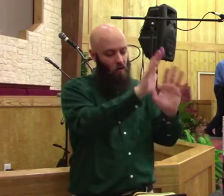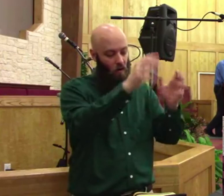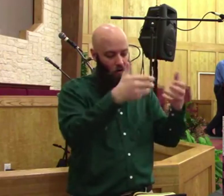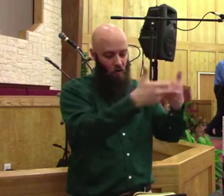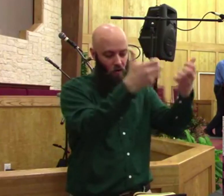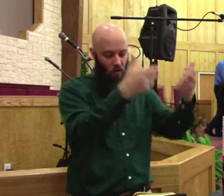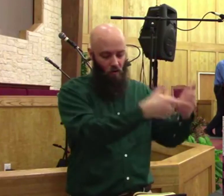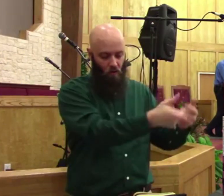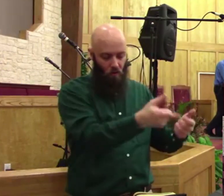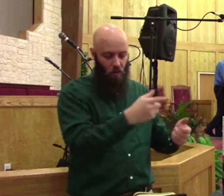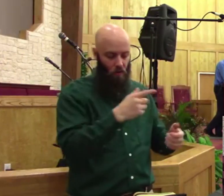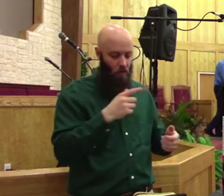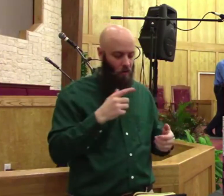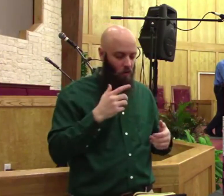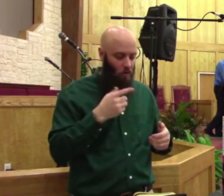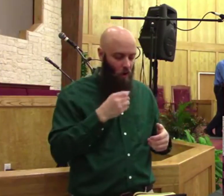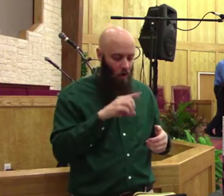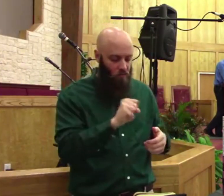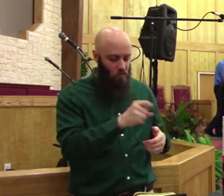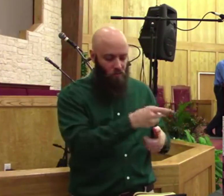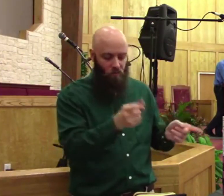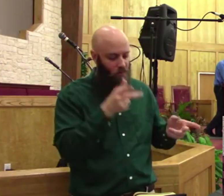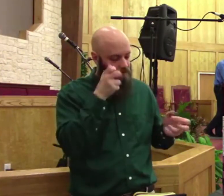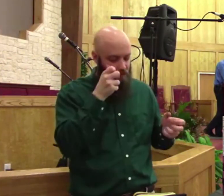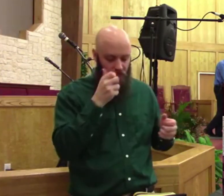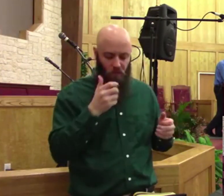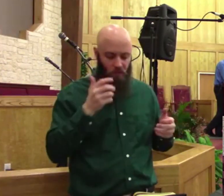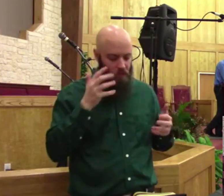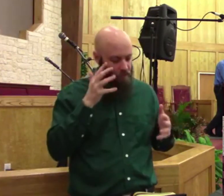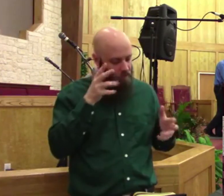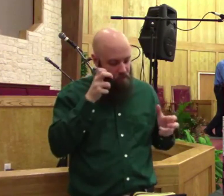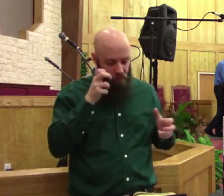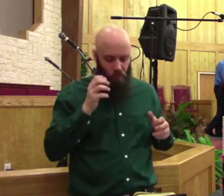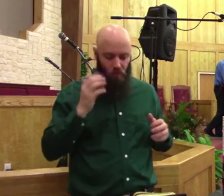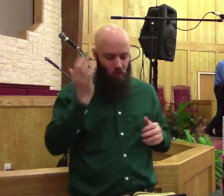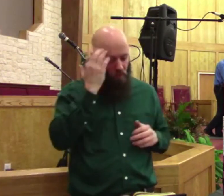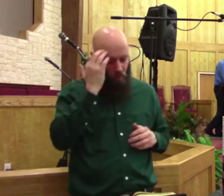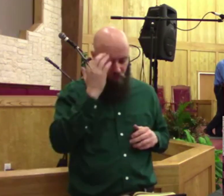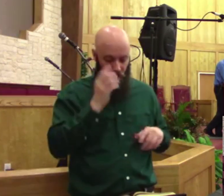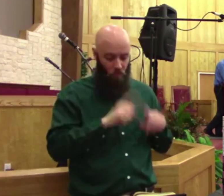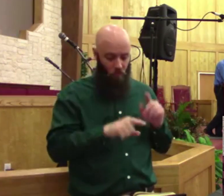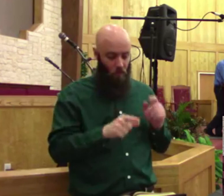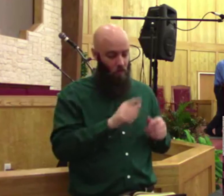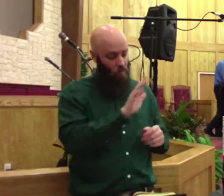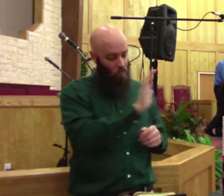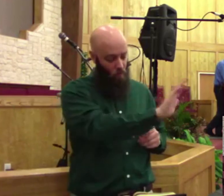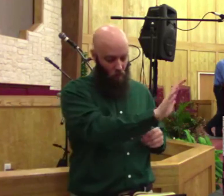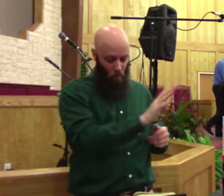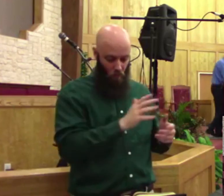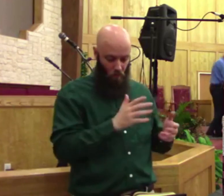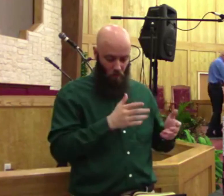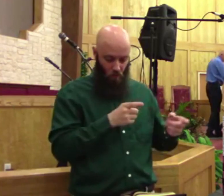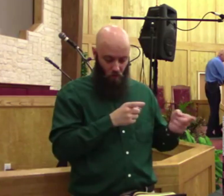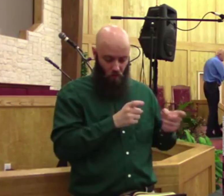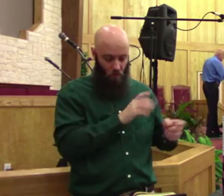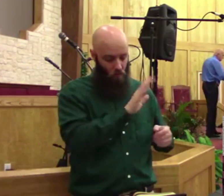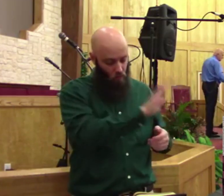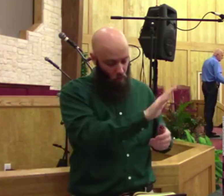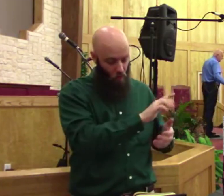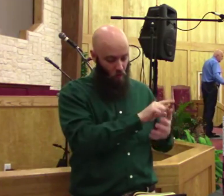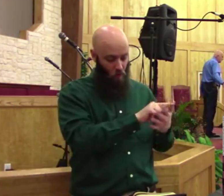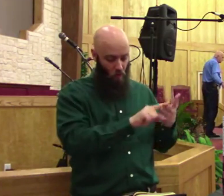see or hear or know, but the God in whose hand is your breath and whose all your ways you have